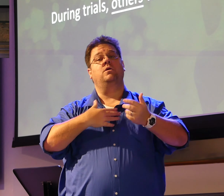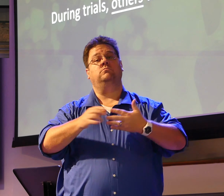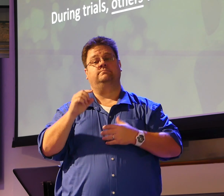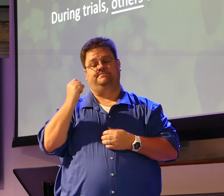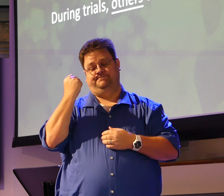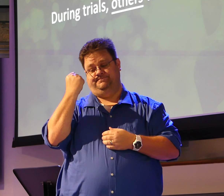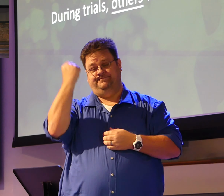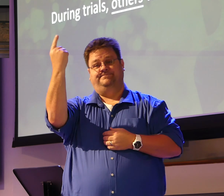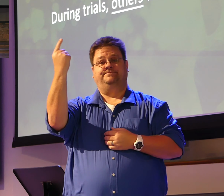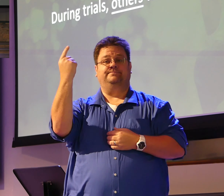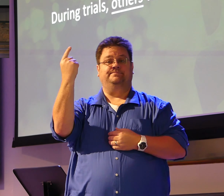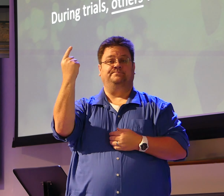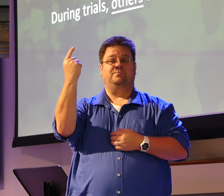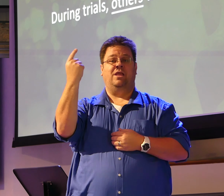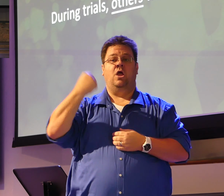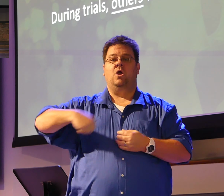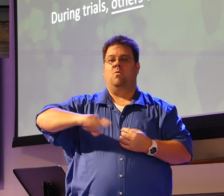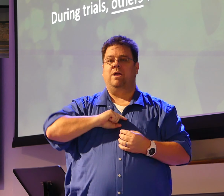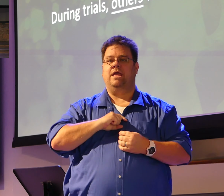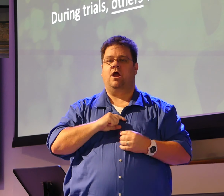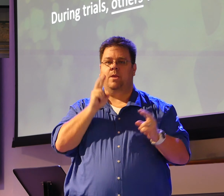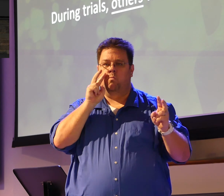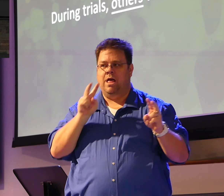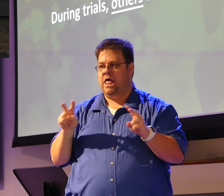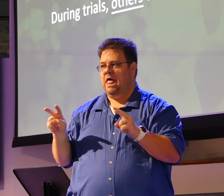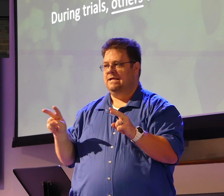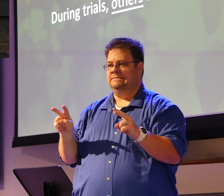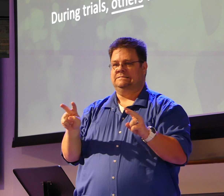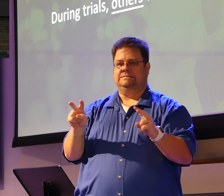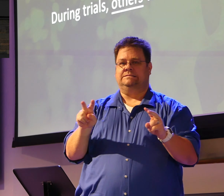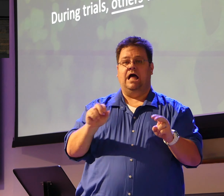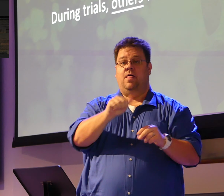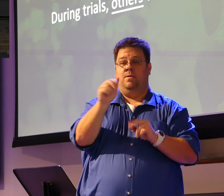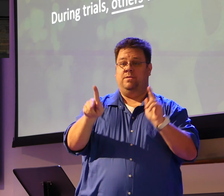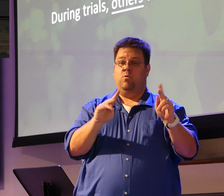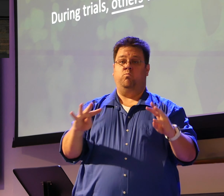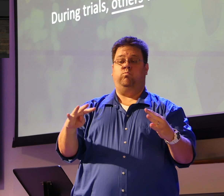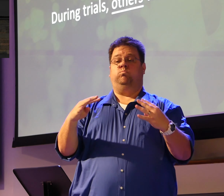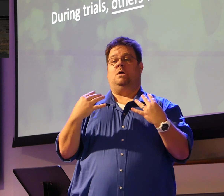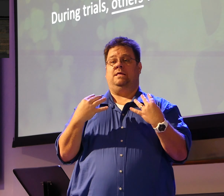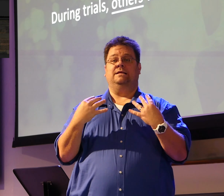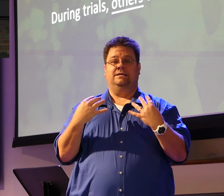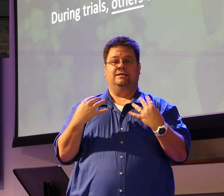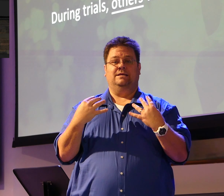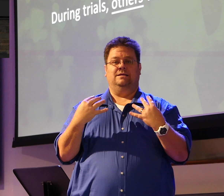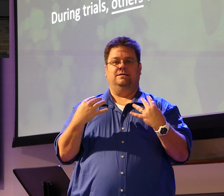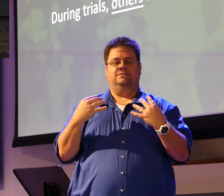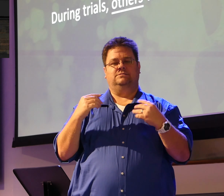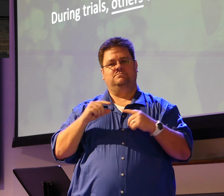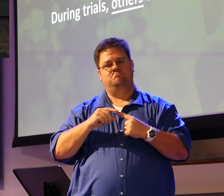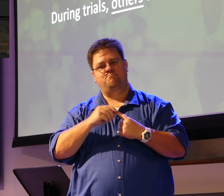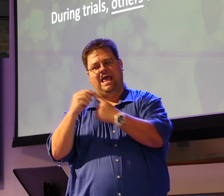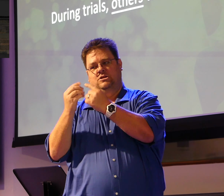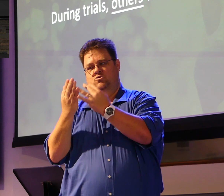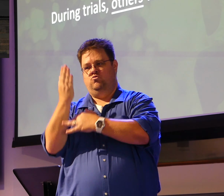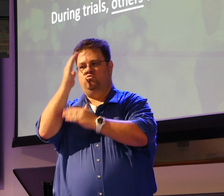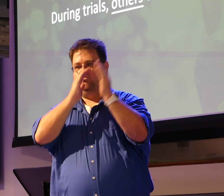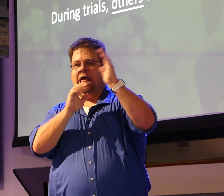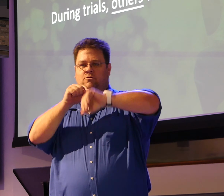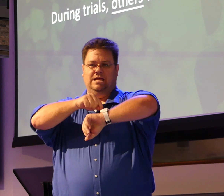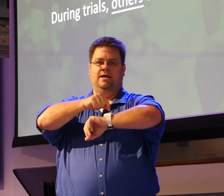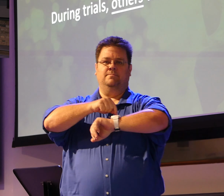and whether we realize it or not we're constantly being watched by other people especially during